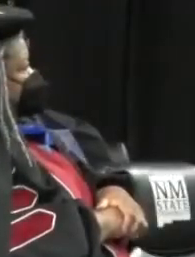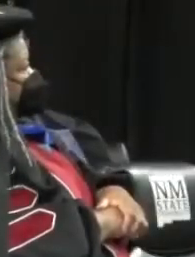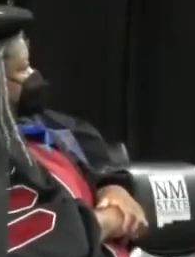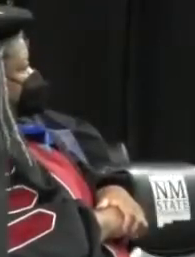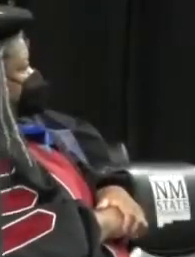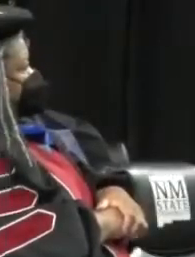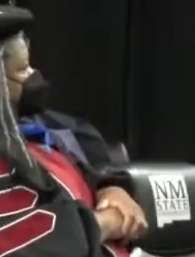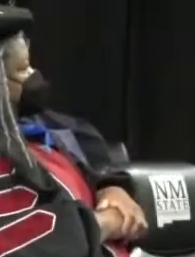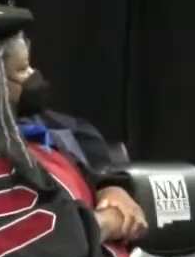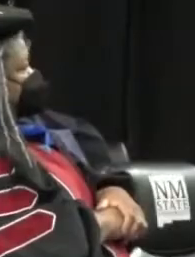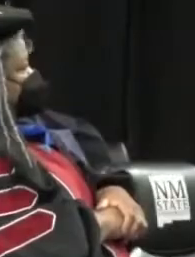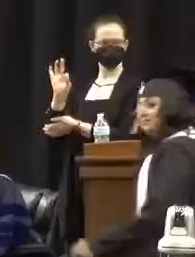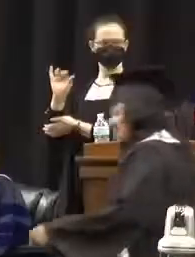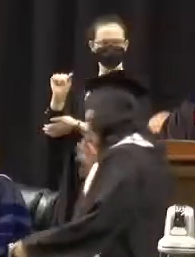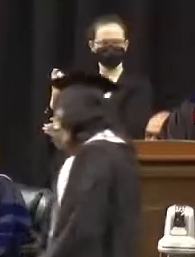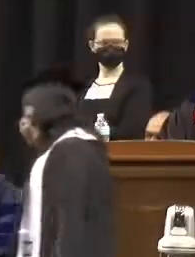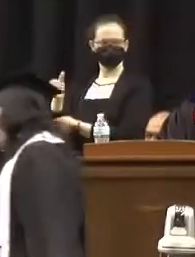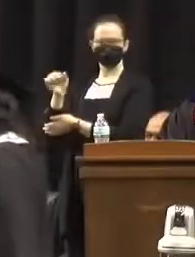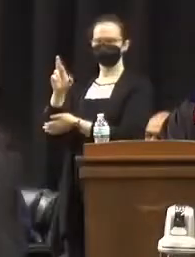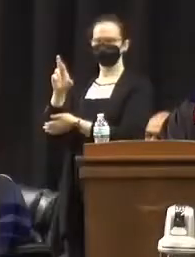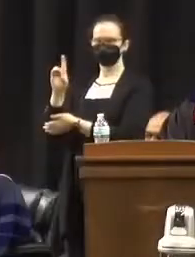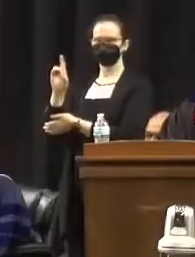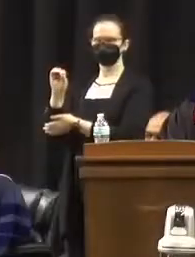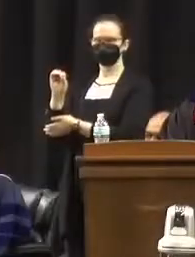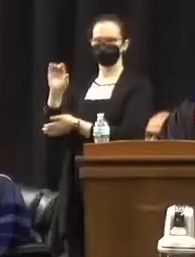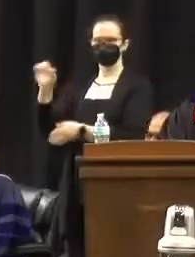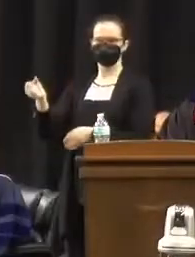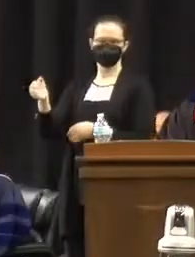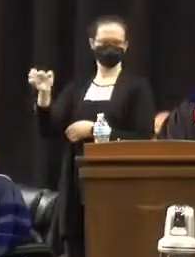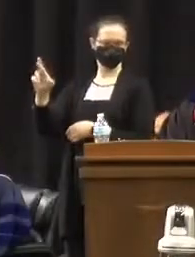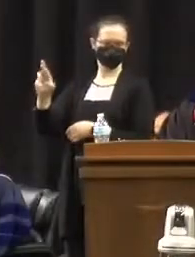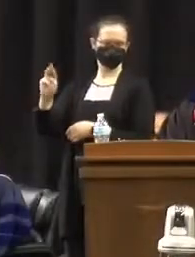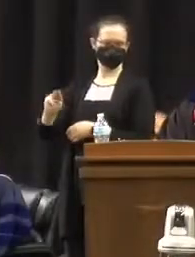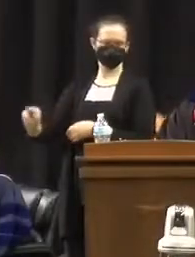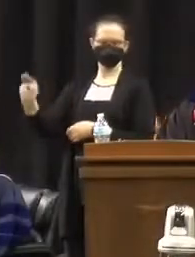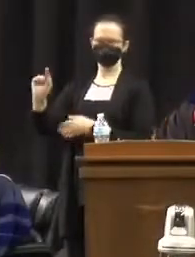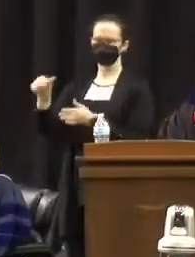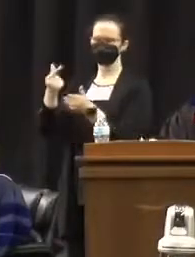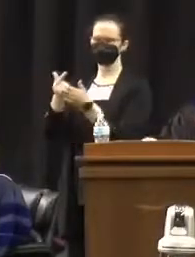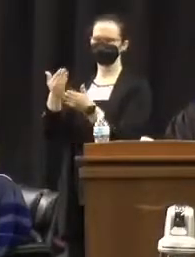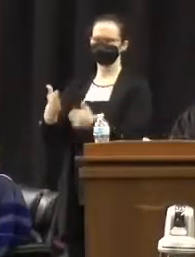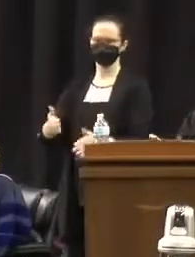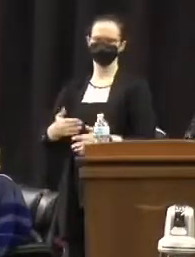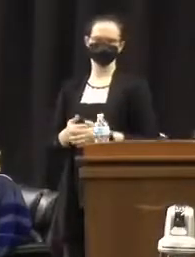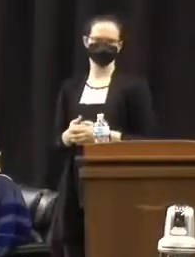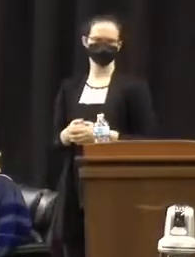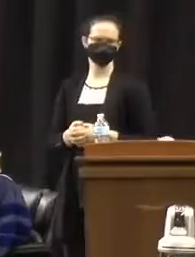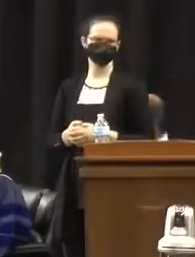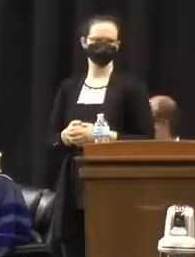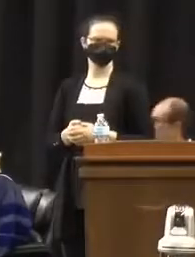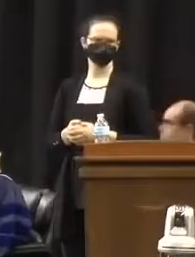Raylinda Janae Fajardo, Crimson Scholar, Meritorious Graduate.